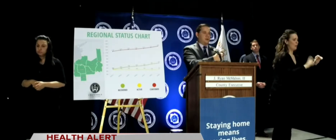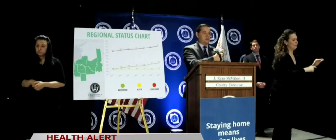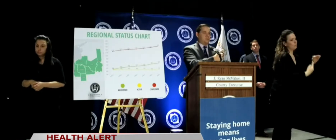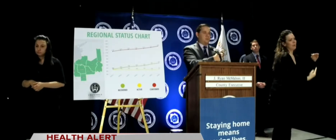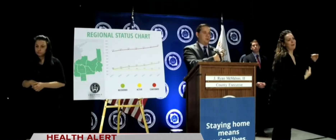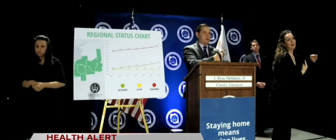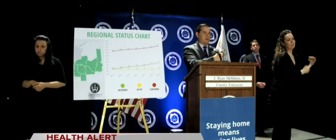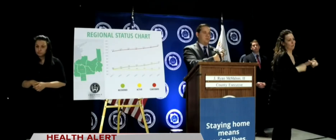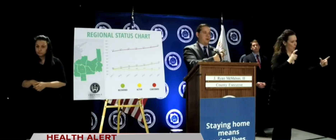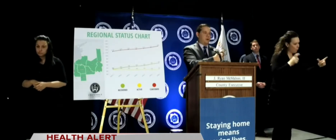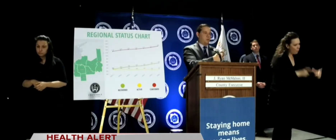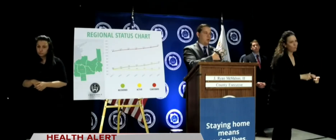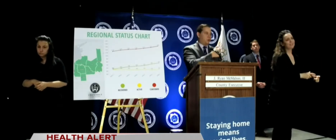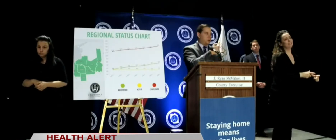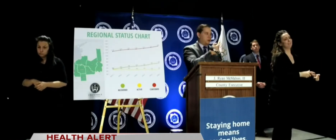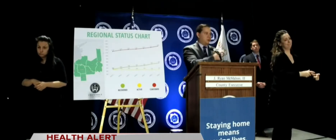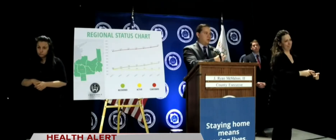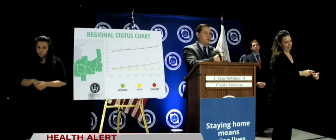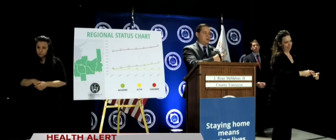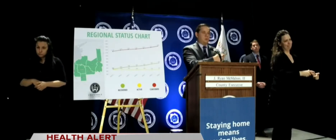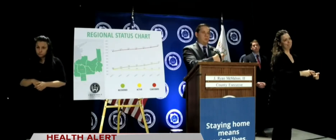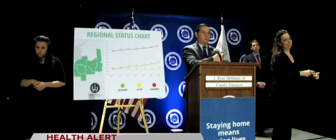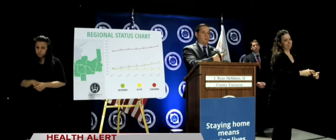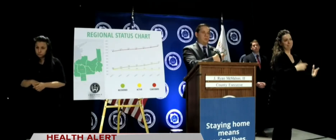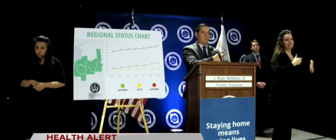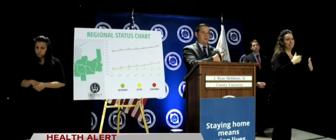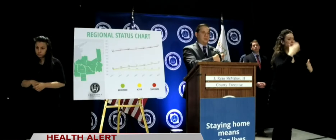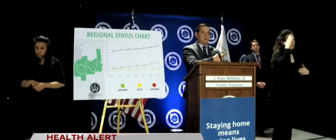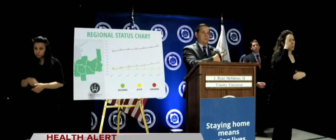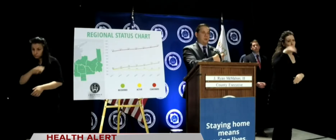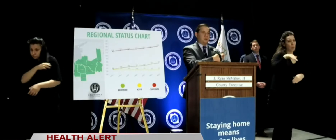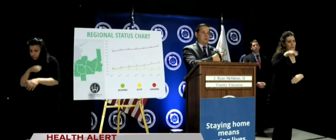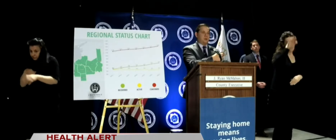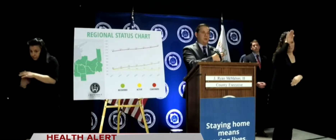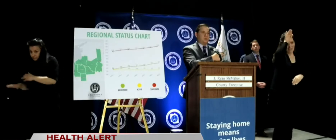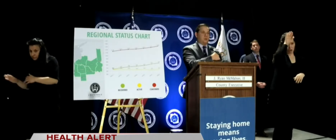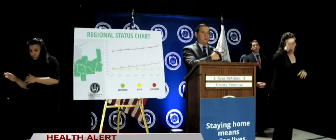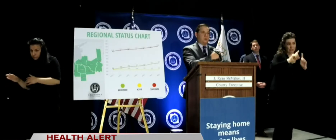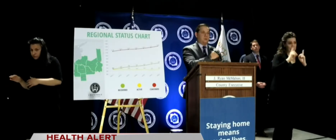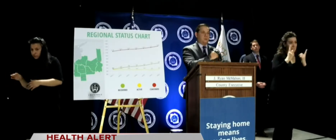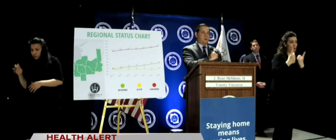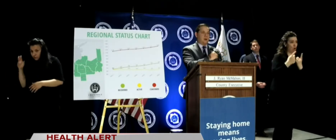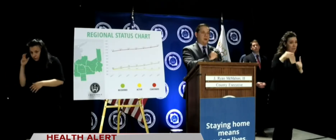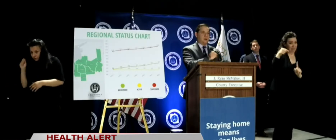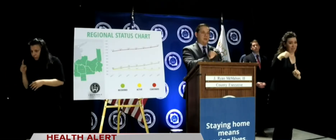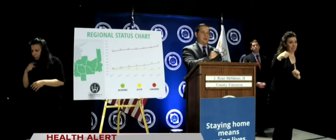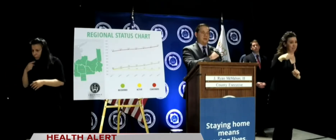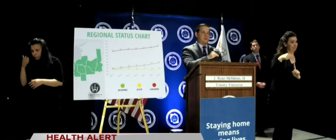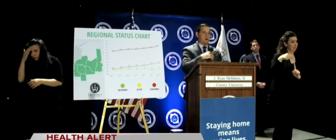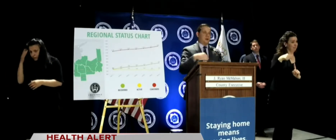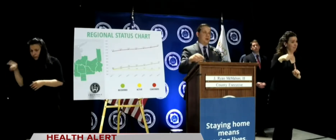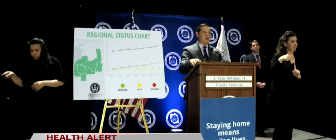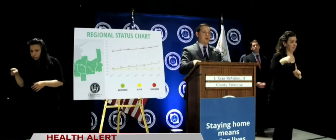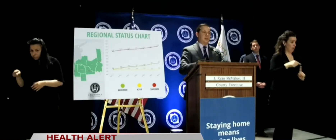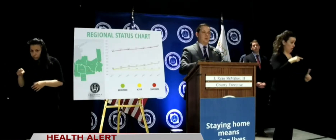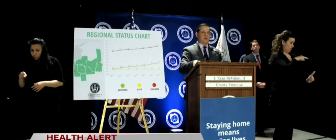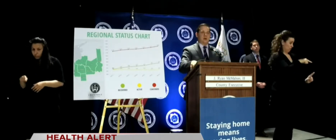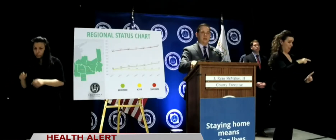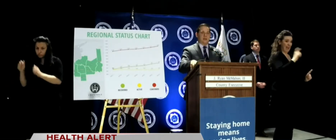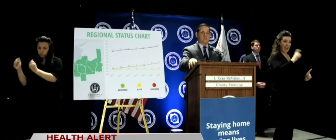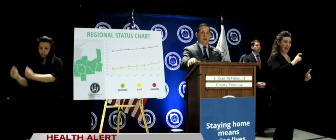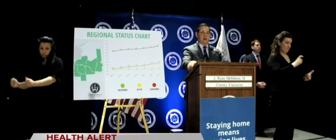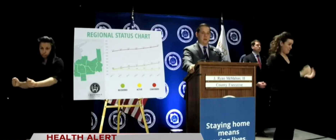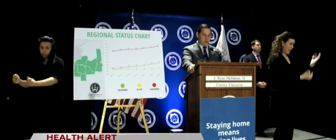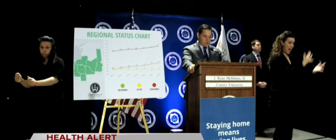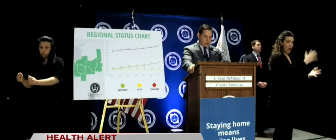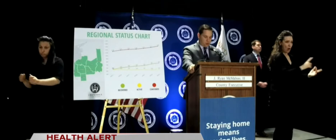Think of it as a building on fire. We're going in, we're fixing the building, we're containing the fire, and then we go on to the